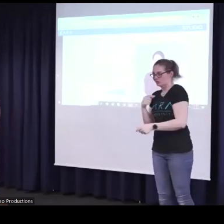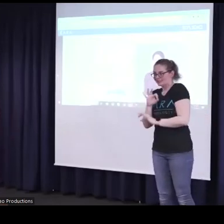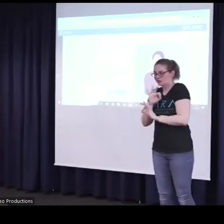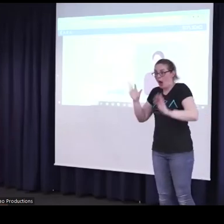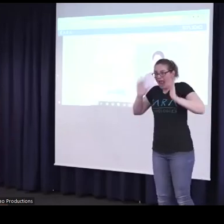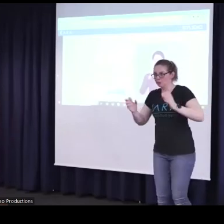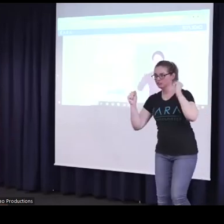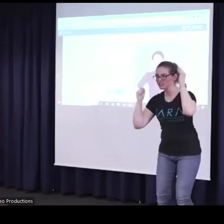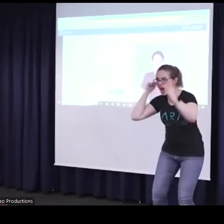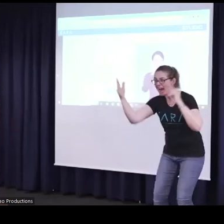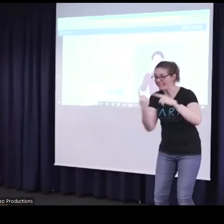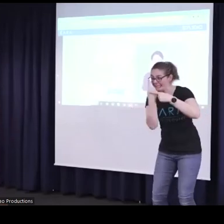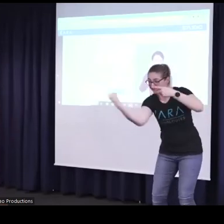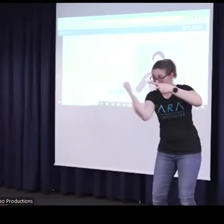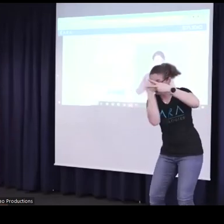all flow.